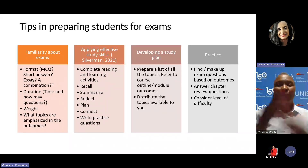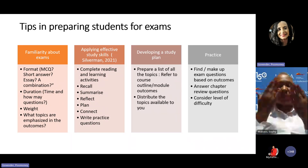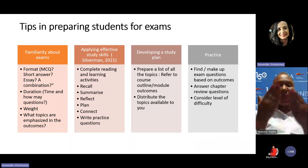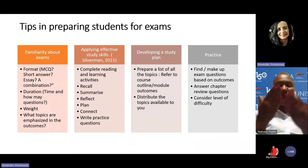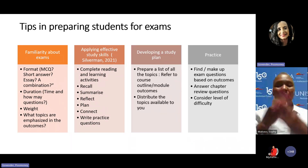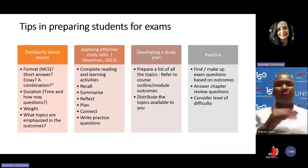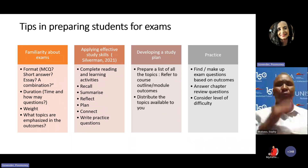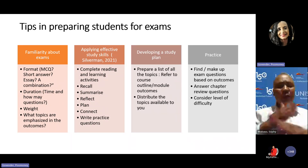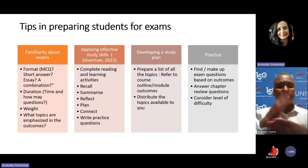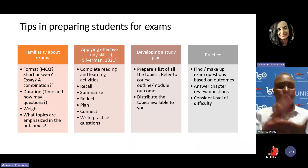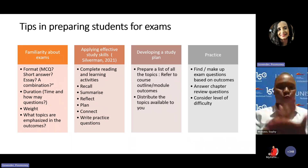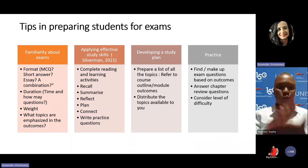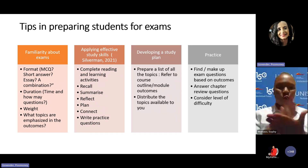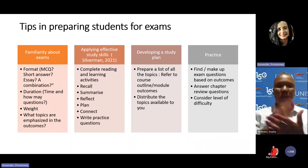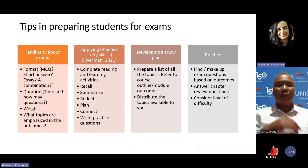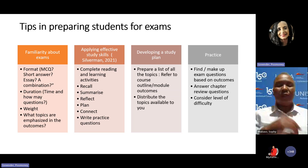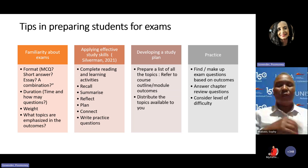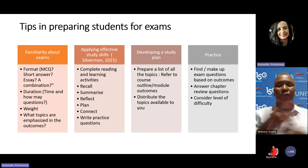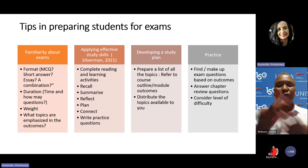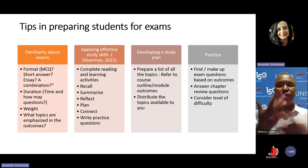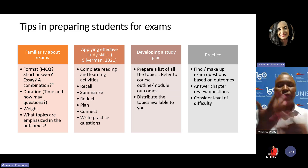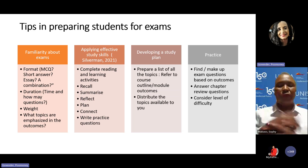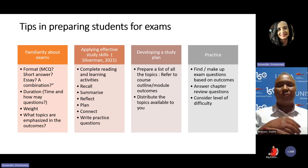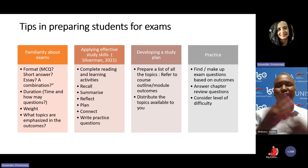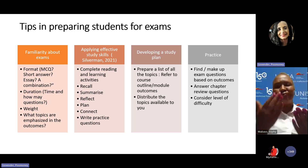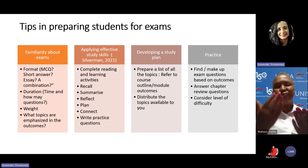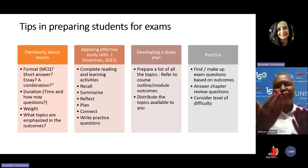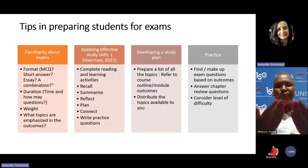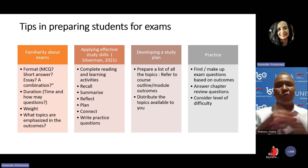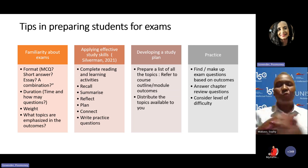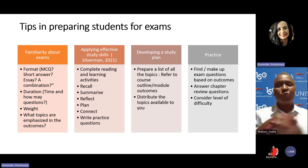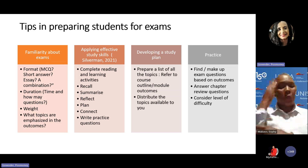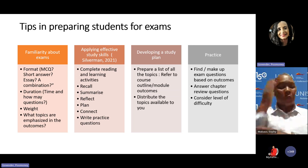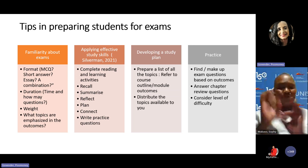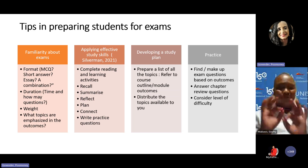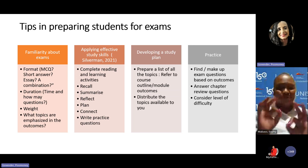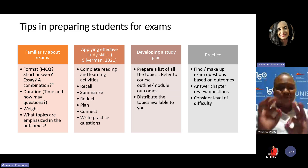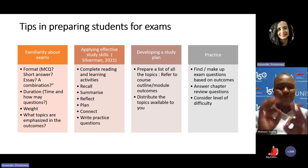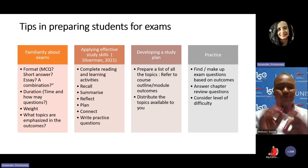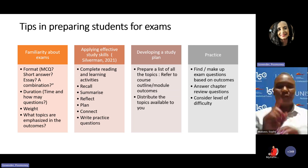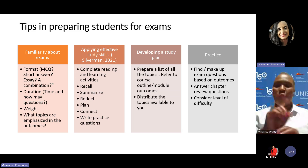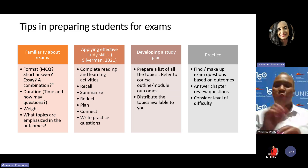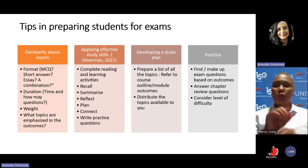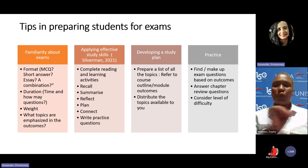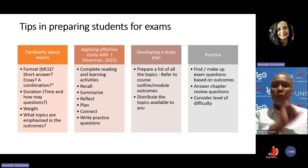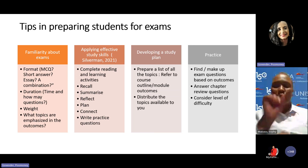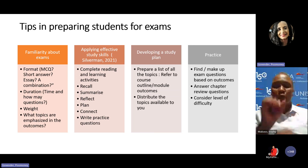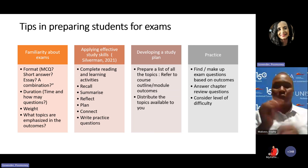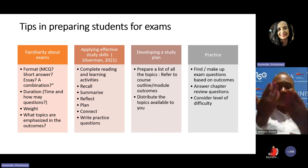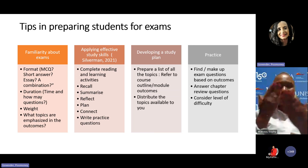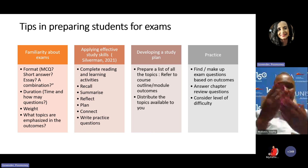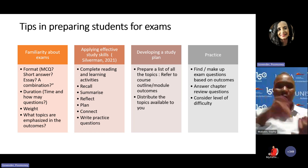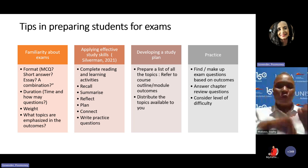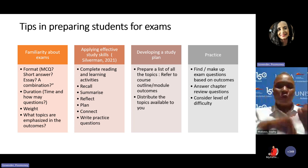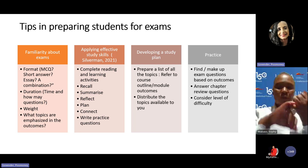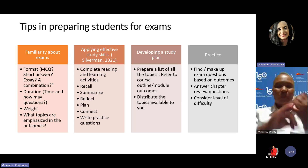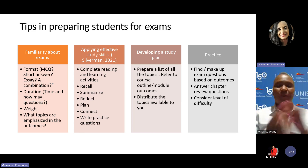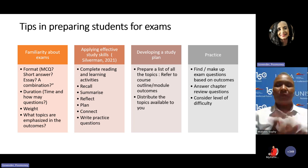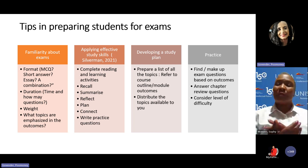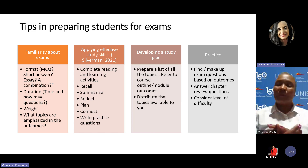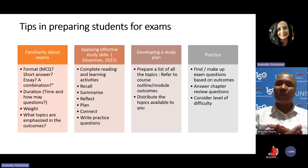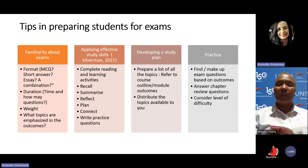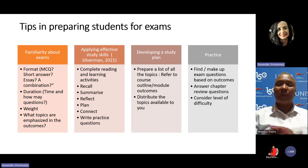make sure that you are familiar with the outcomes for your units and the outcomes for your module. Right.